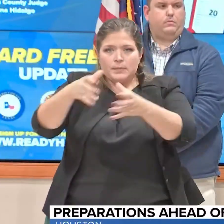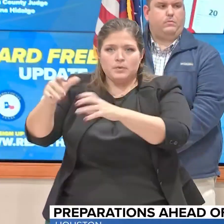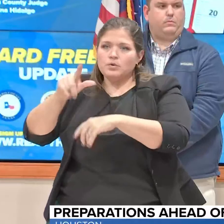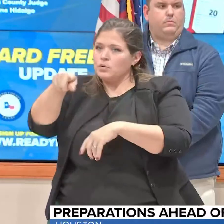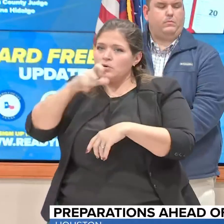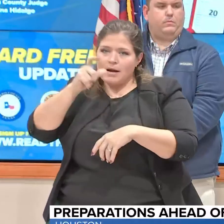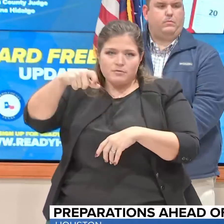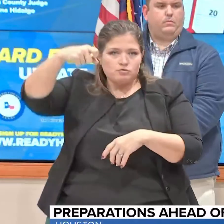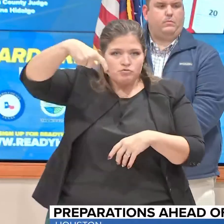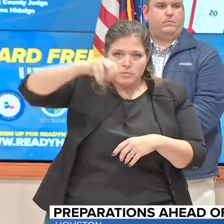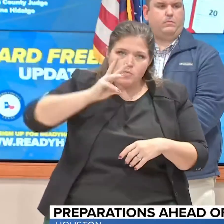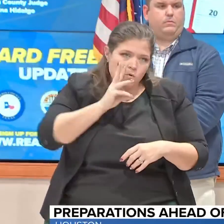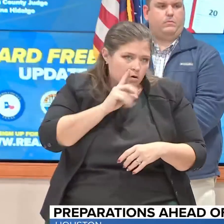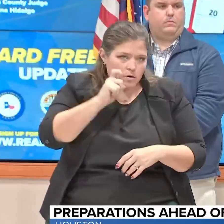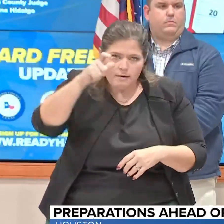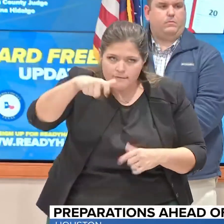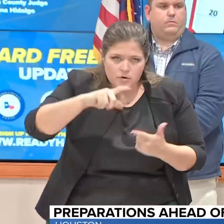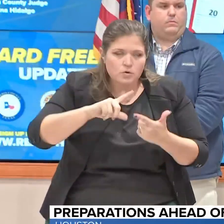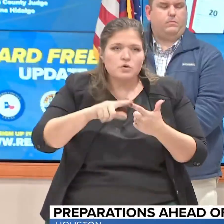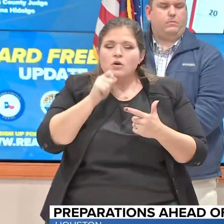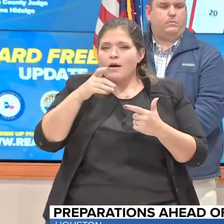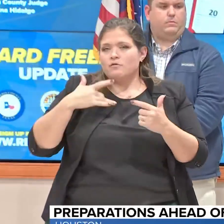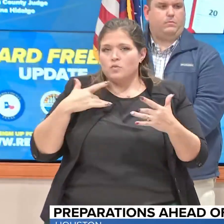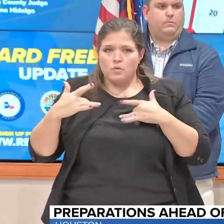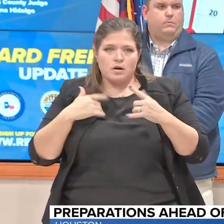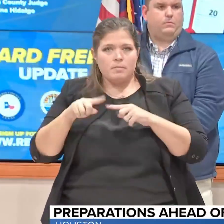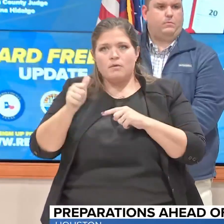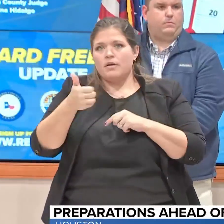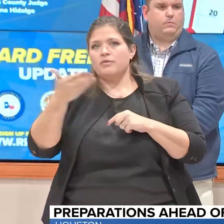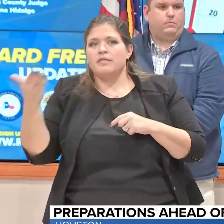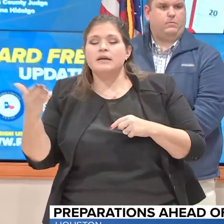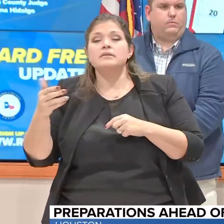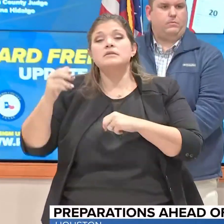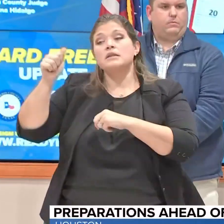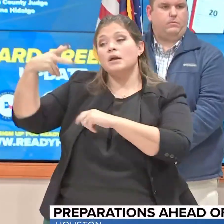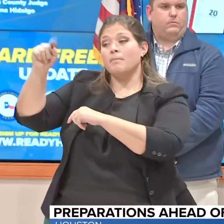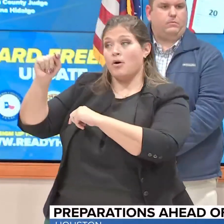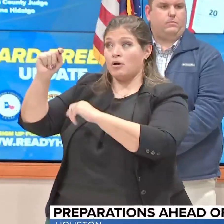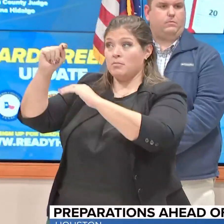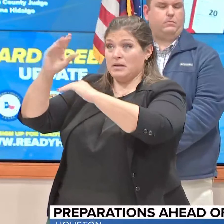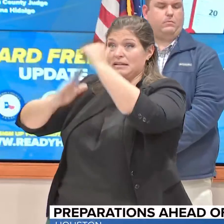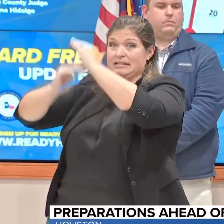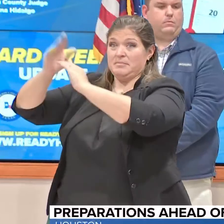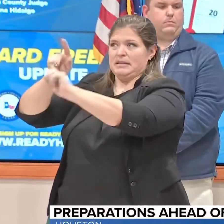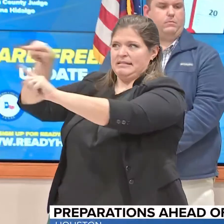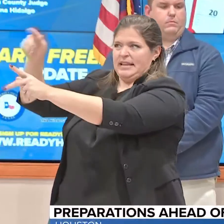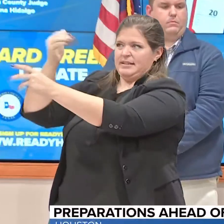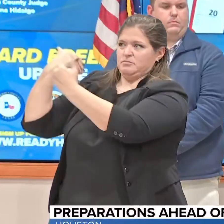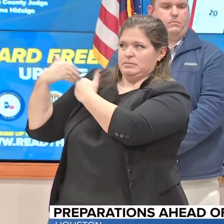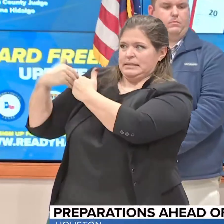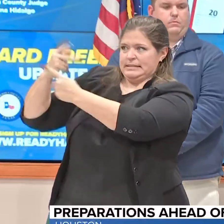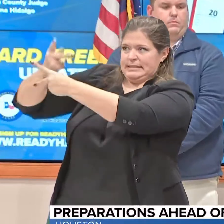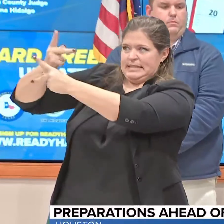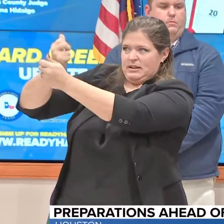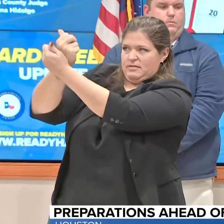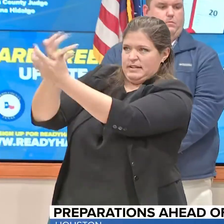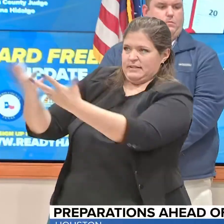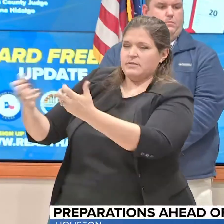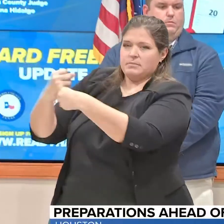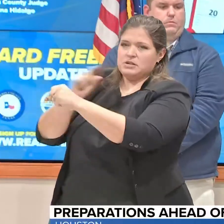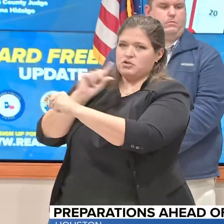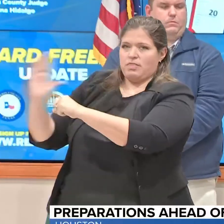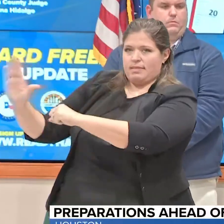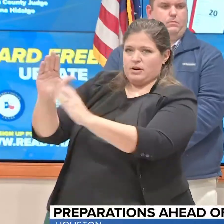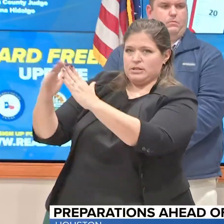drip water. You don't need to worry about the other things. The apartment complex is taking care of those things for you, making sure that those